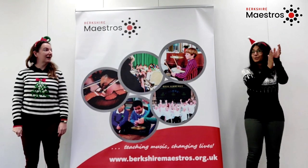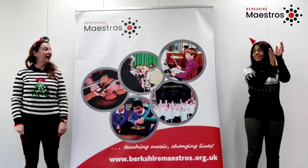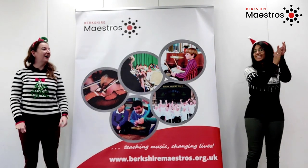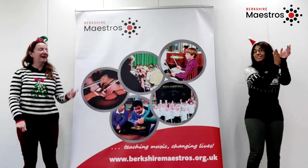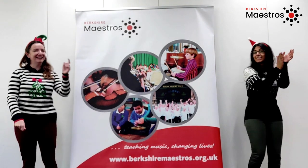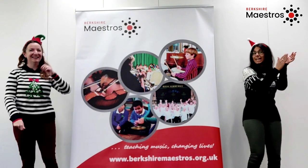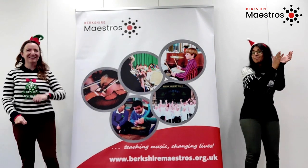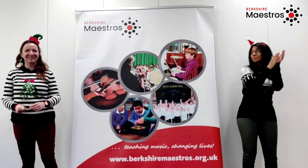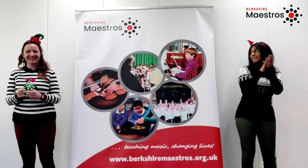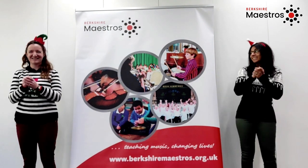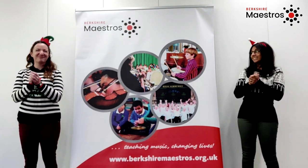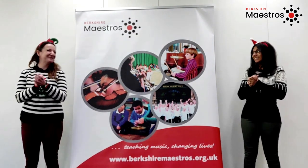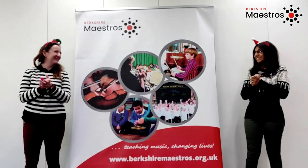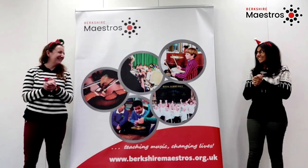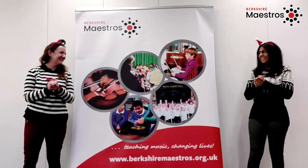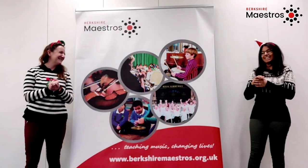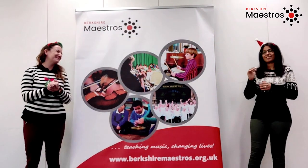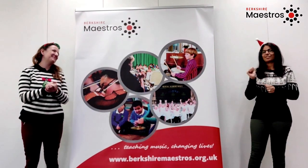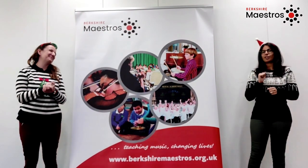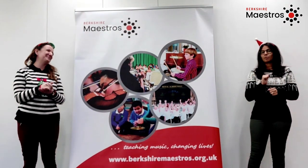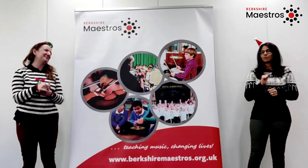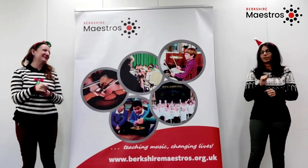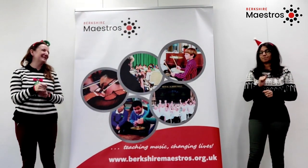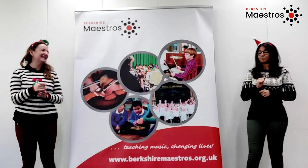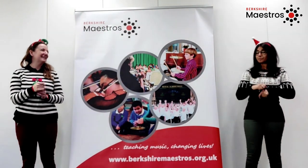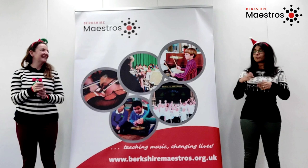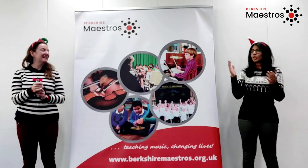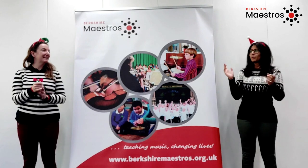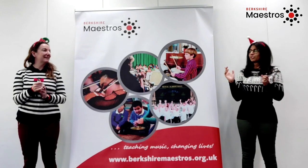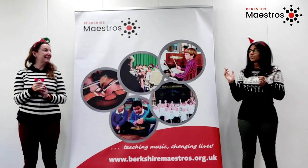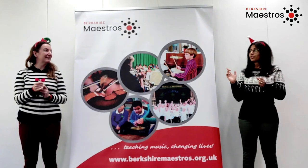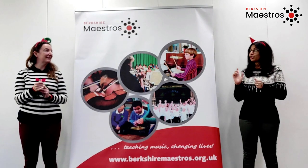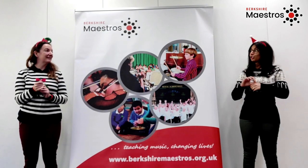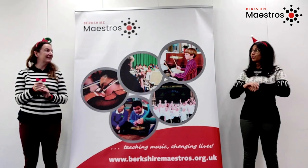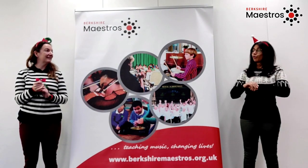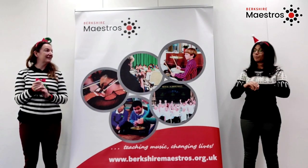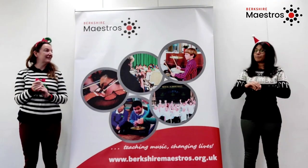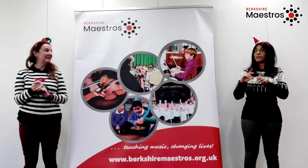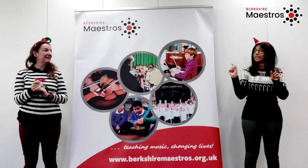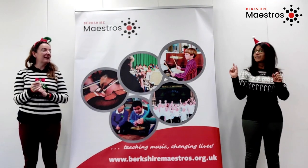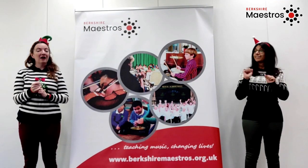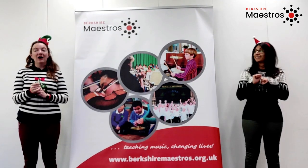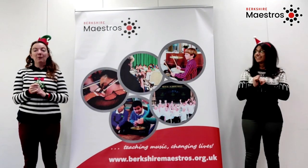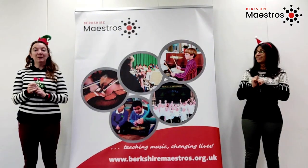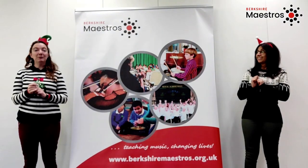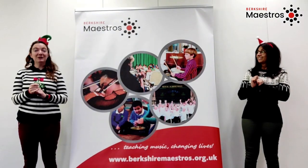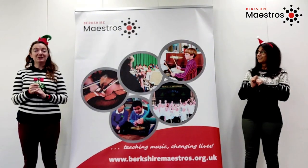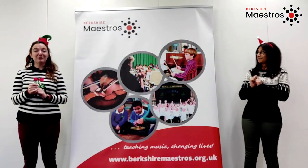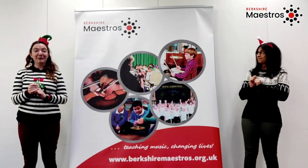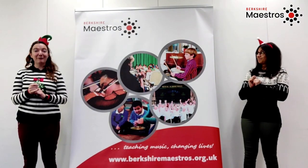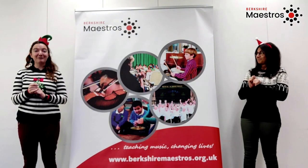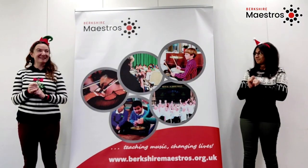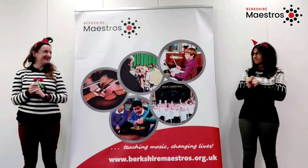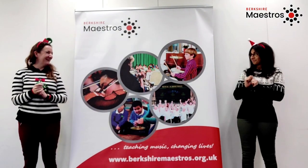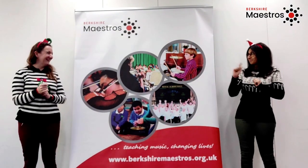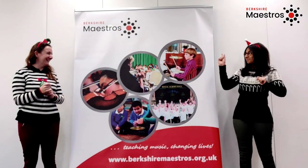a little clapping. I love this. Brilliant. It's so much fun. Which is to the tune of Bimbi. We wish you a Merry